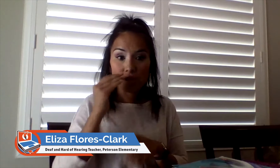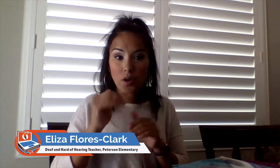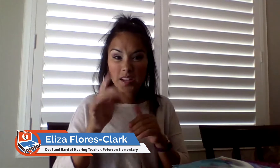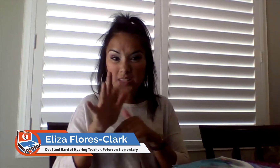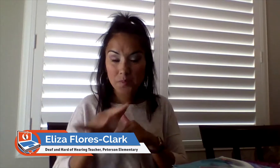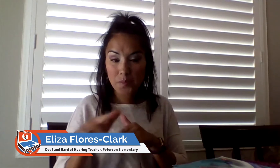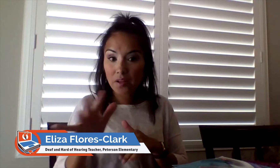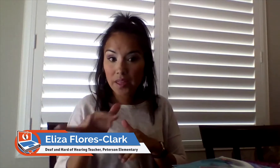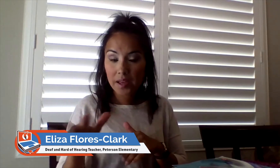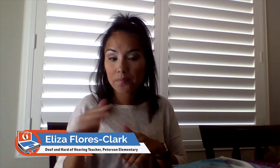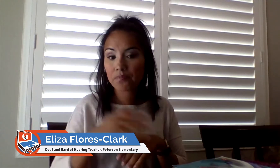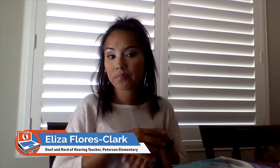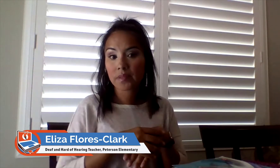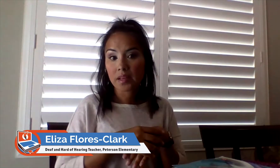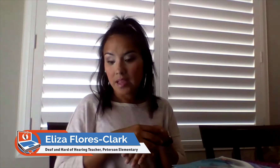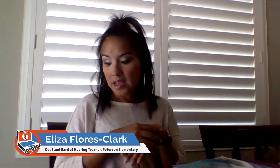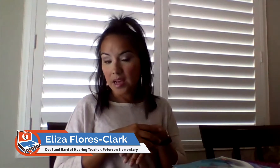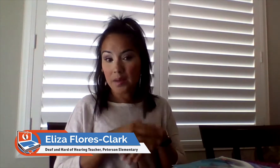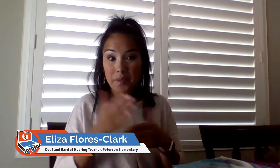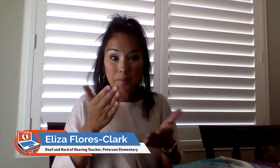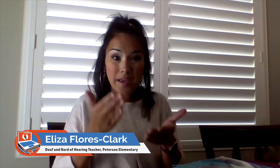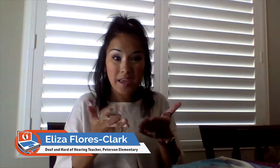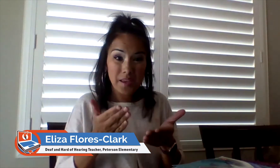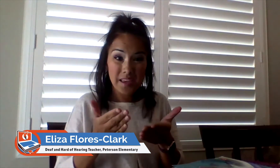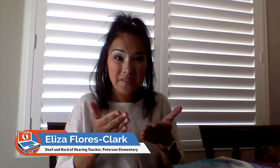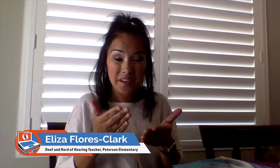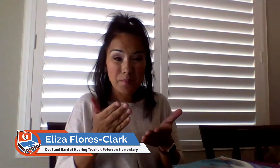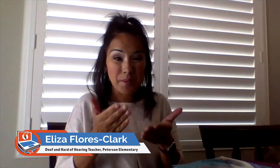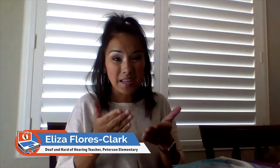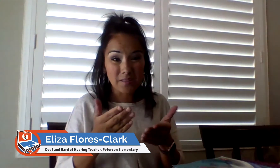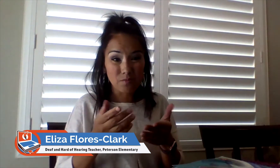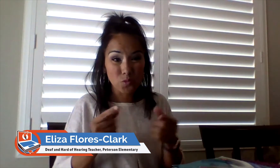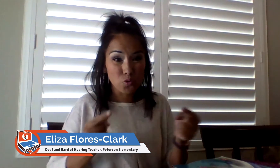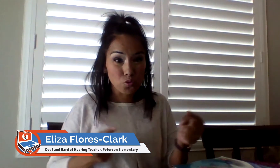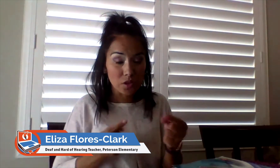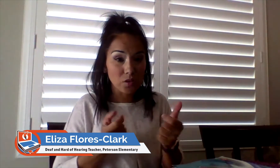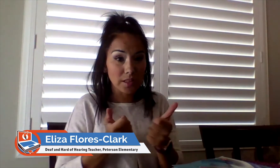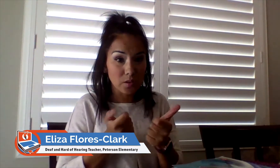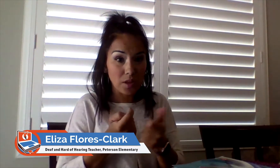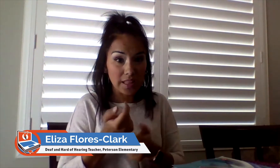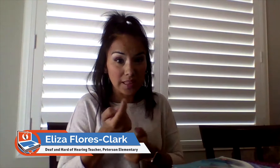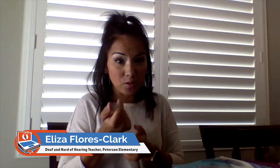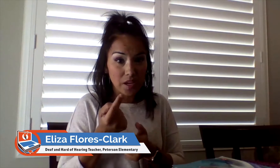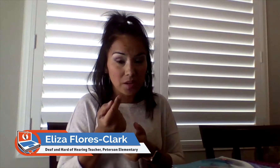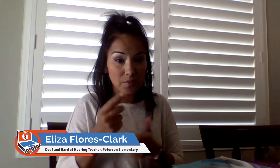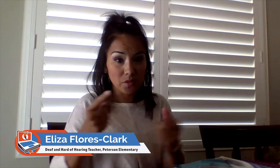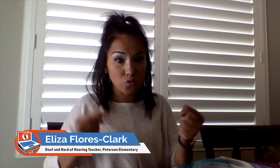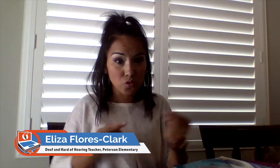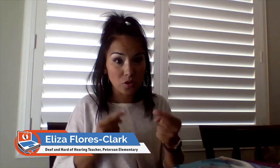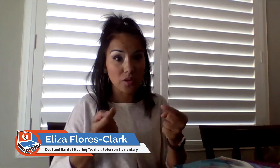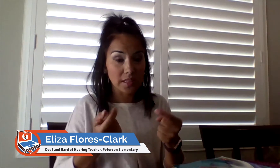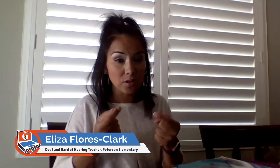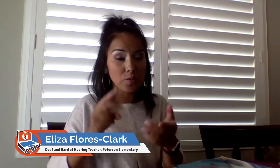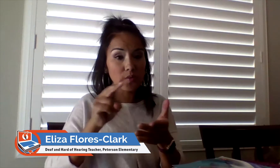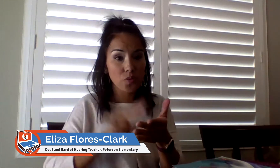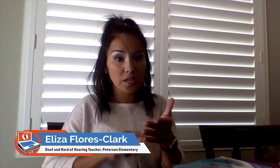to spell them. Maybe even might struggle a little bit reading